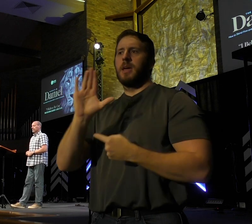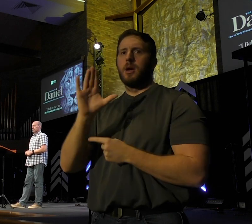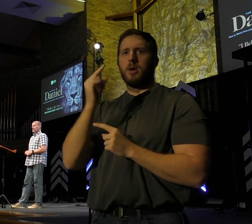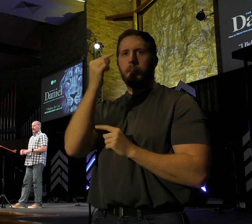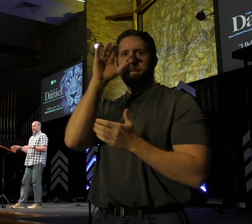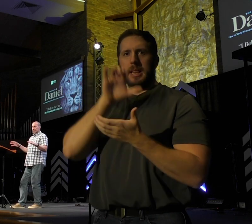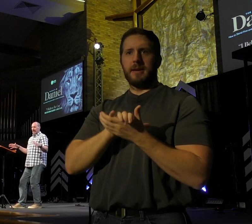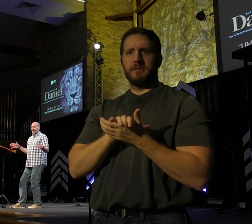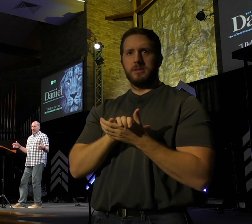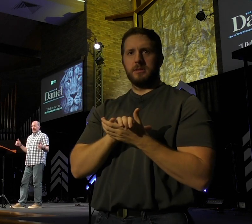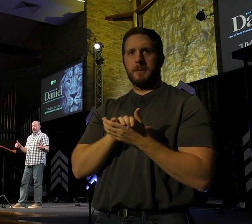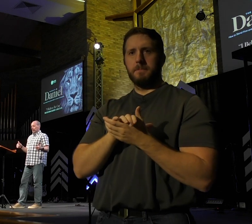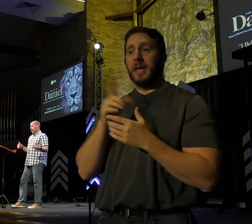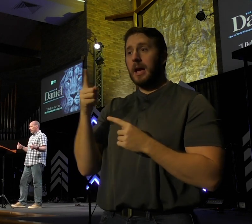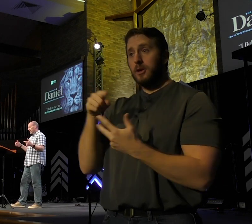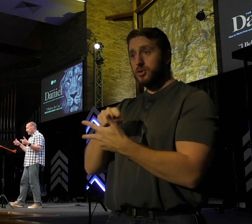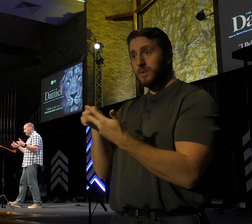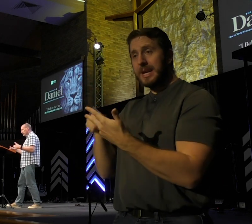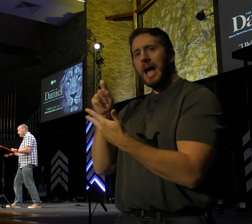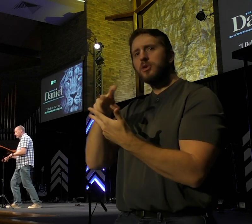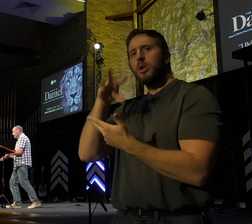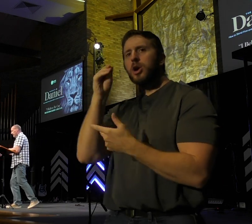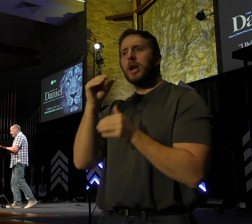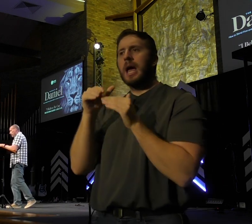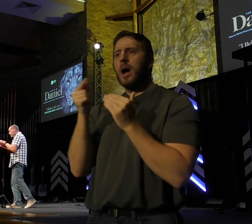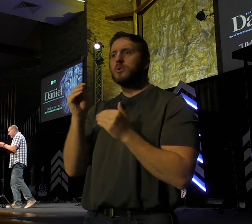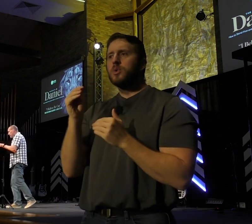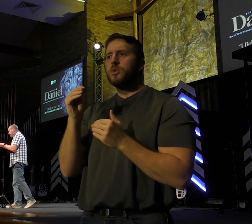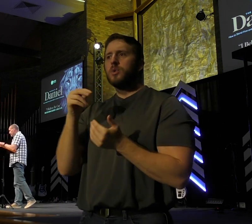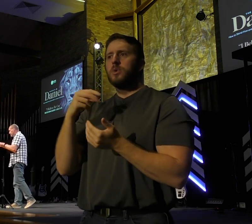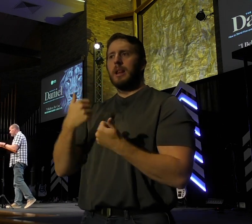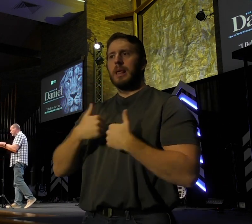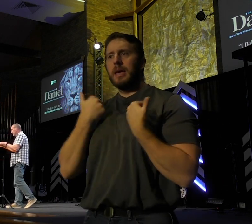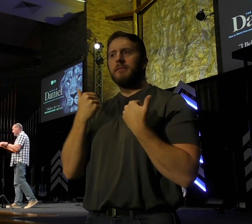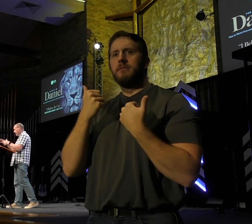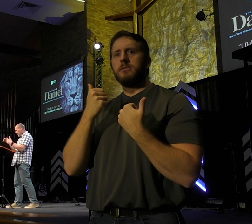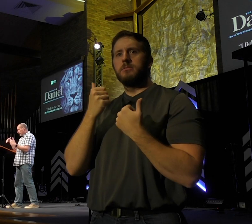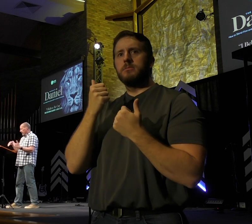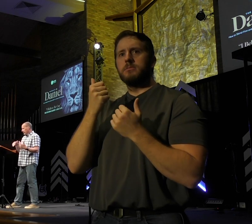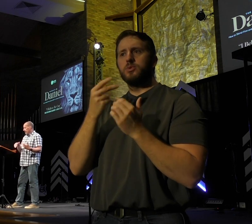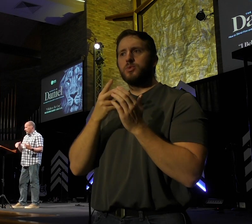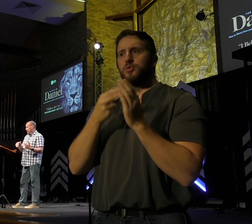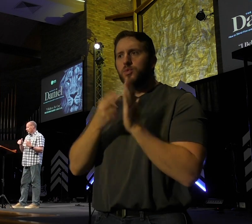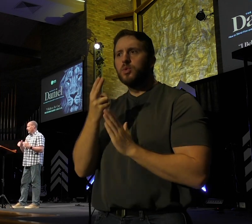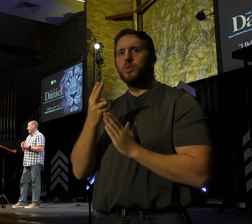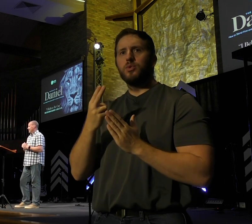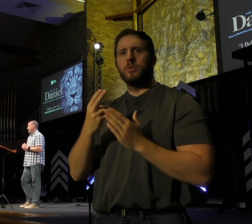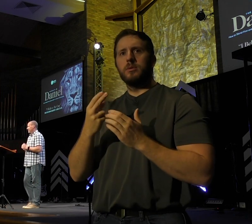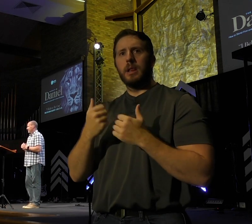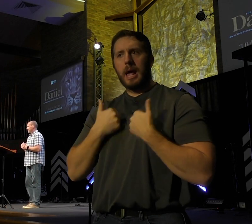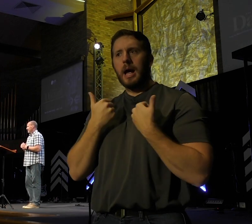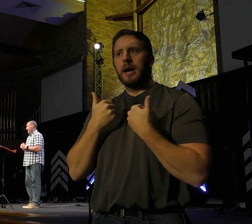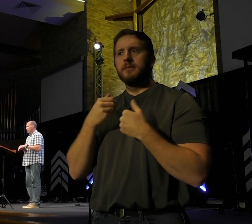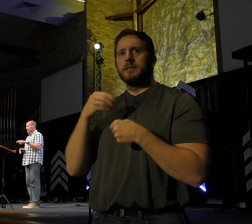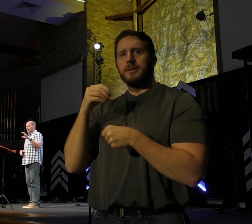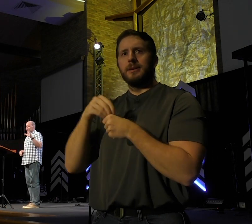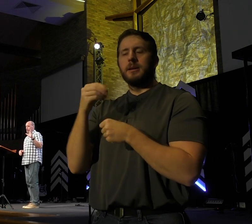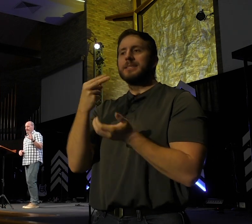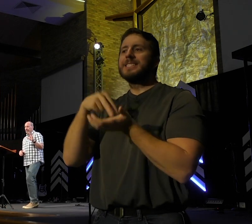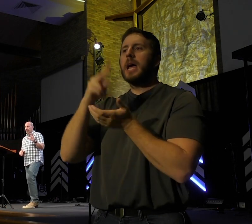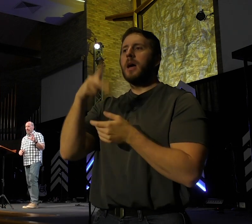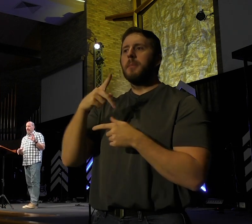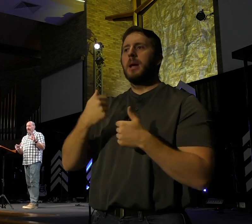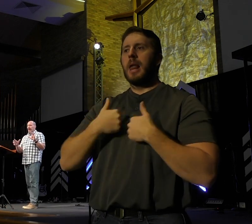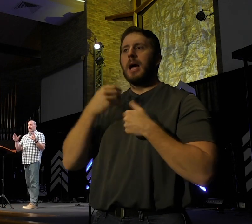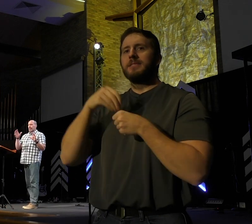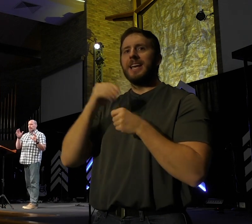beliefs. And these guys had to learn how to live stand-up lives in a bow-down world. And we are